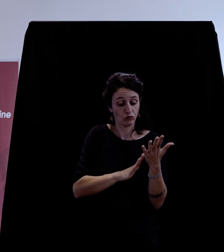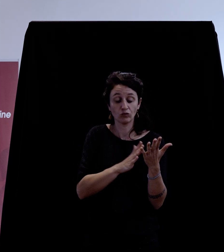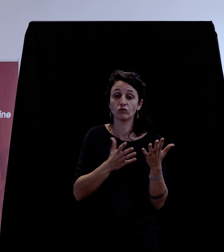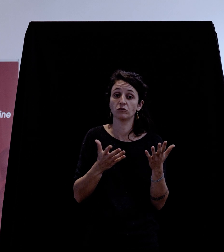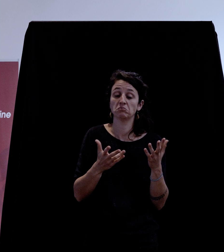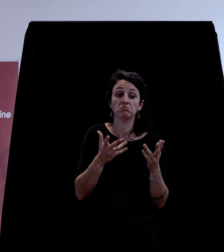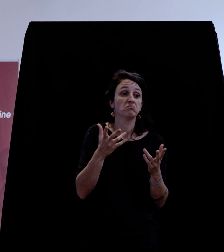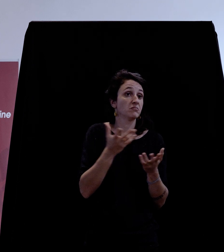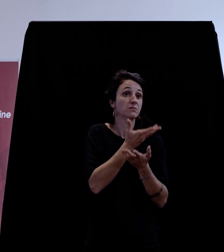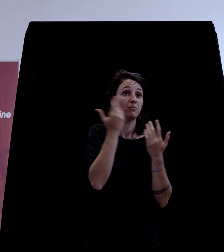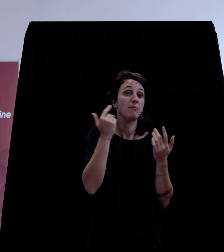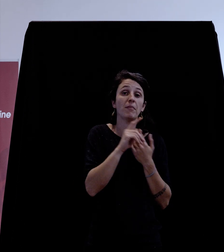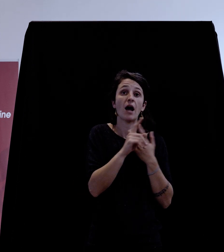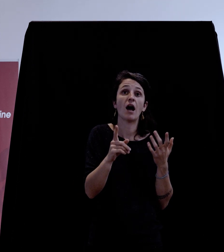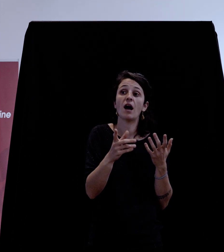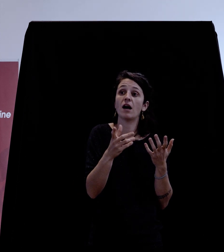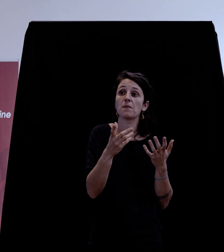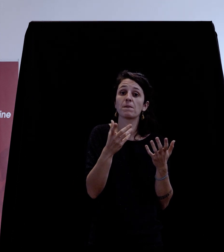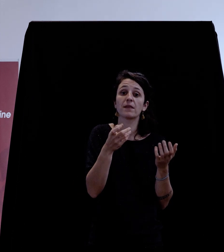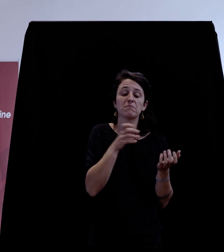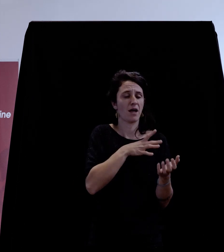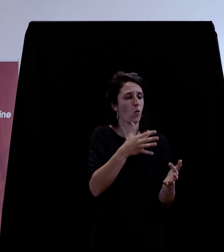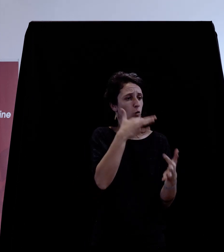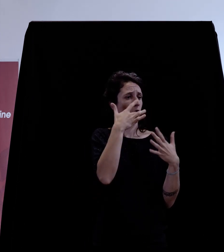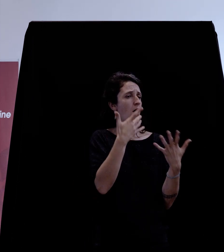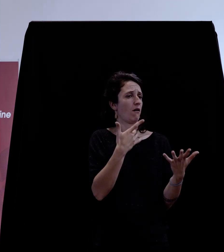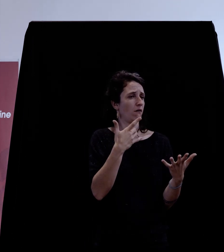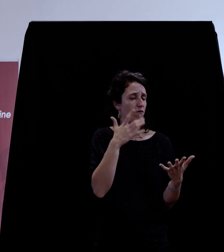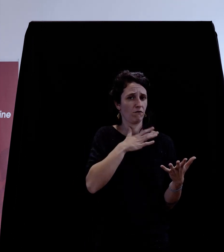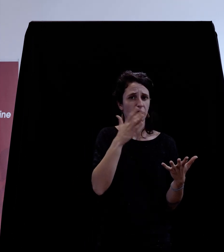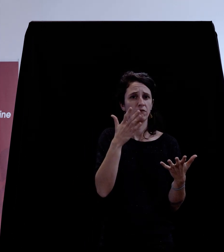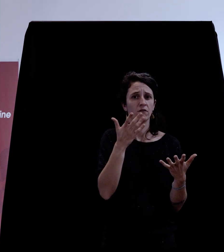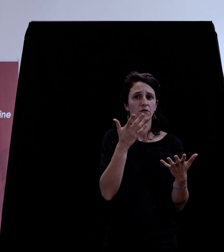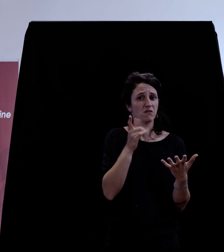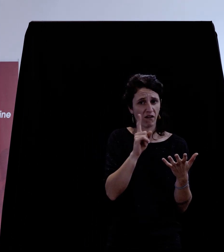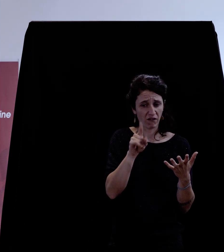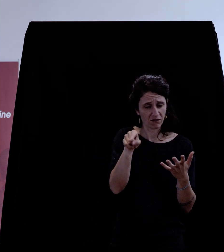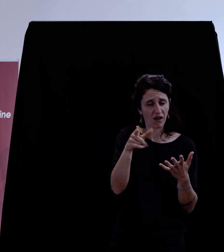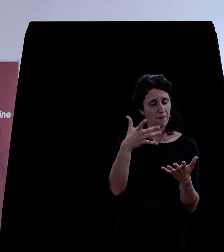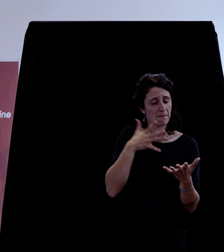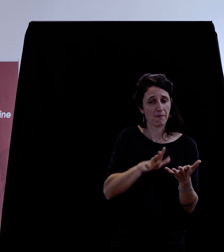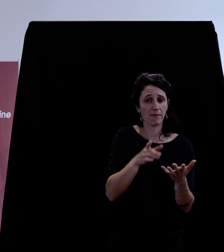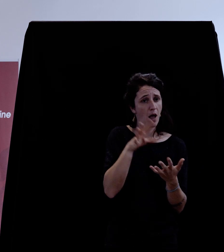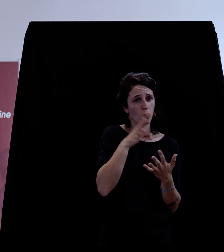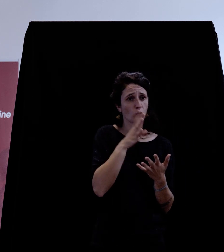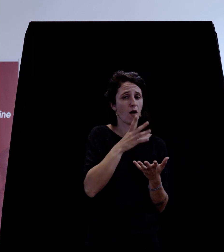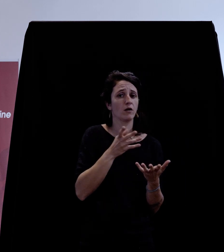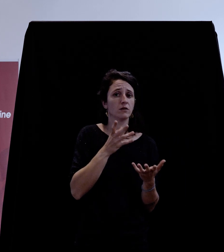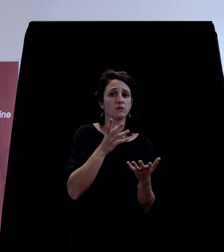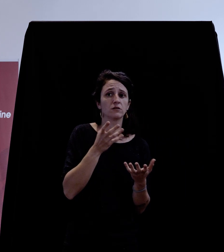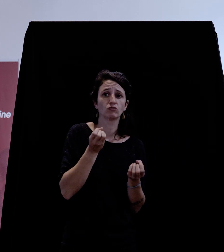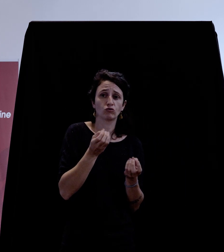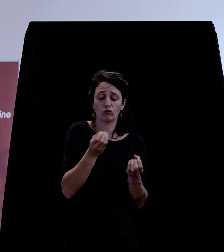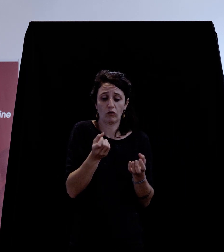smell and charge. So that's probably not and it's something that gets in the way of doing it. Um,